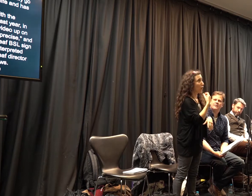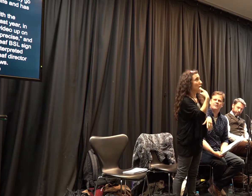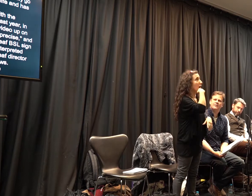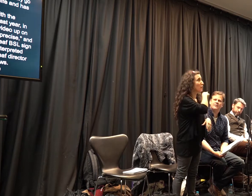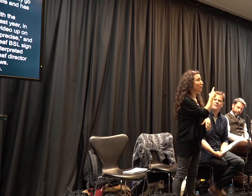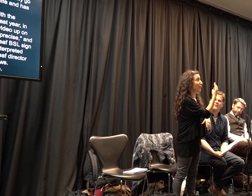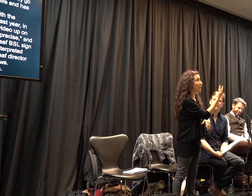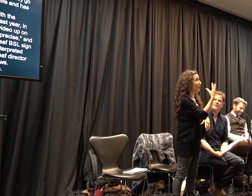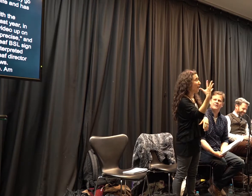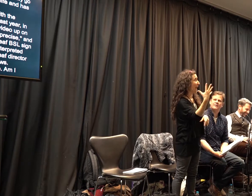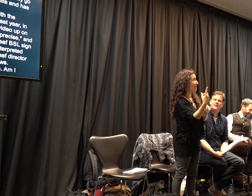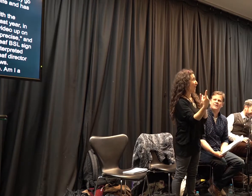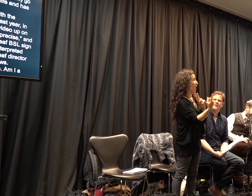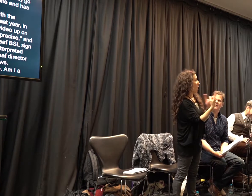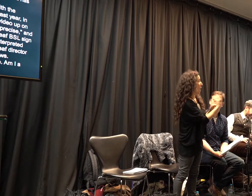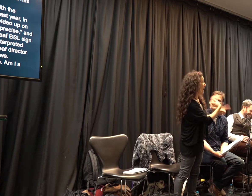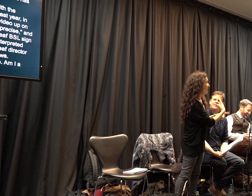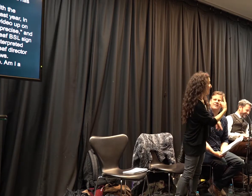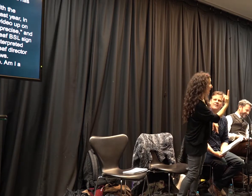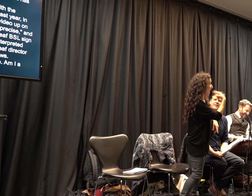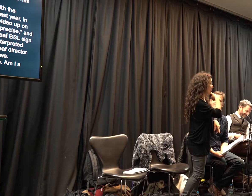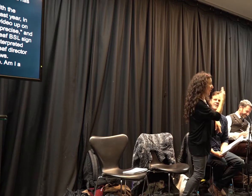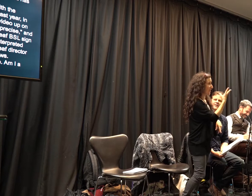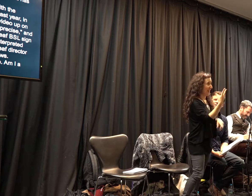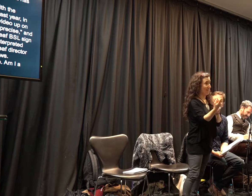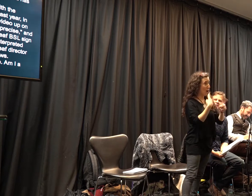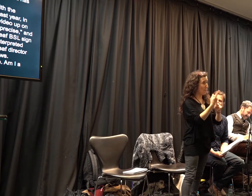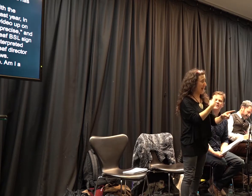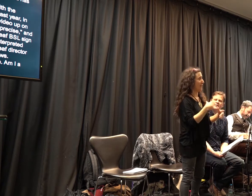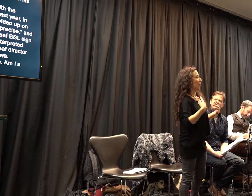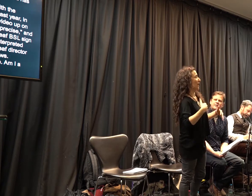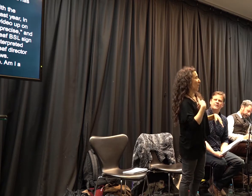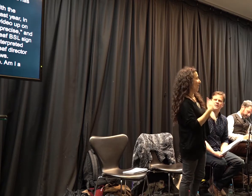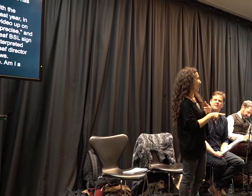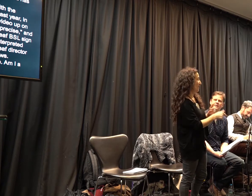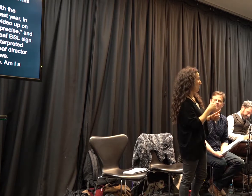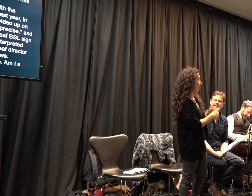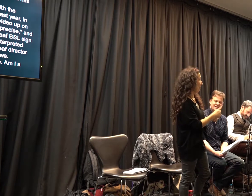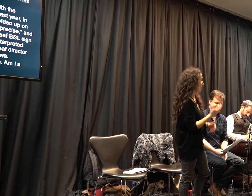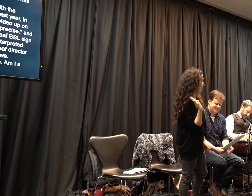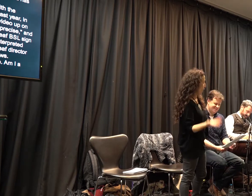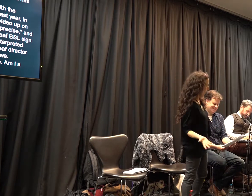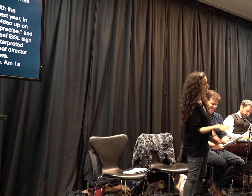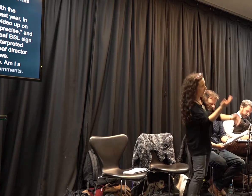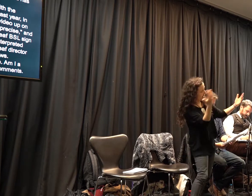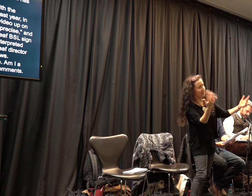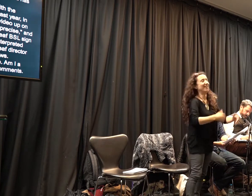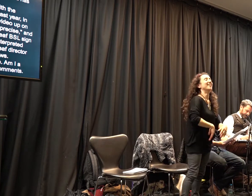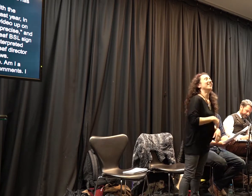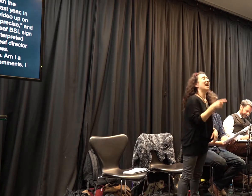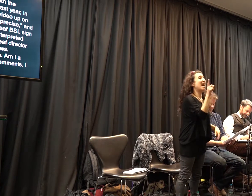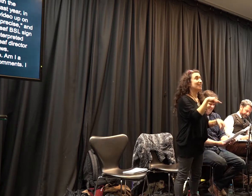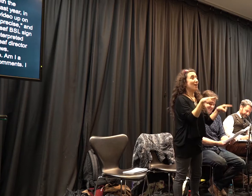Am I a popular person? Not really. But I had 135 comments. I've never been that